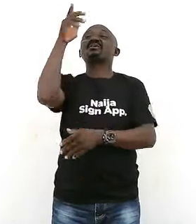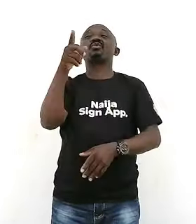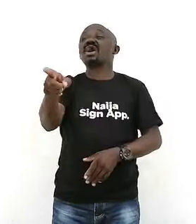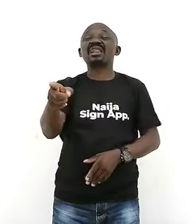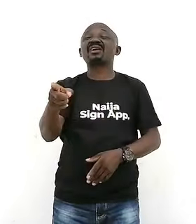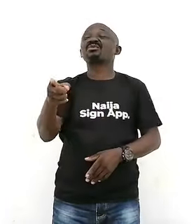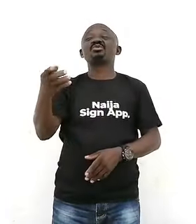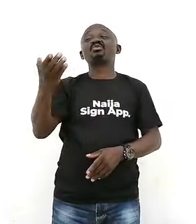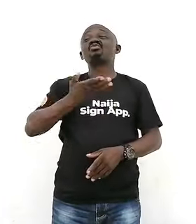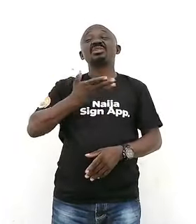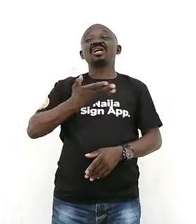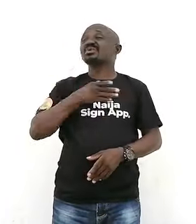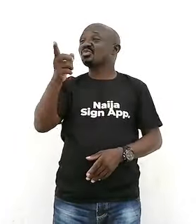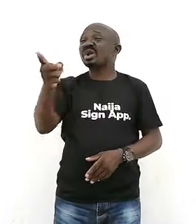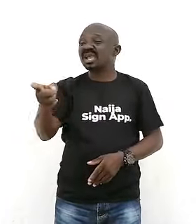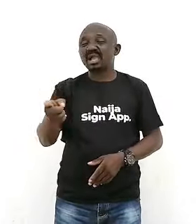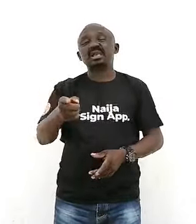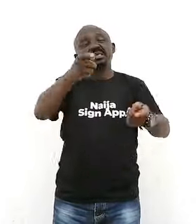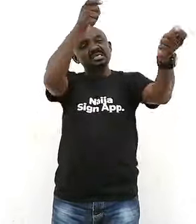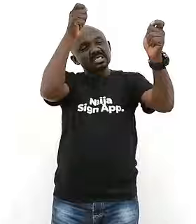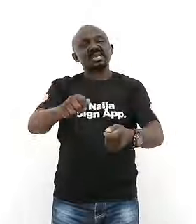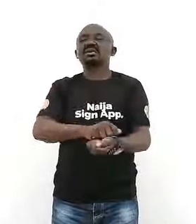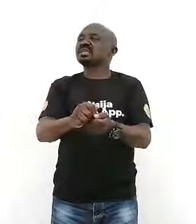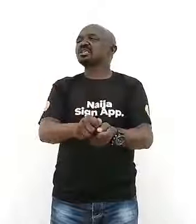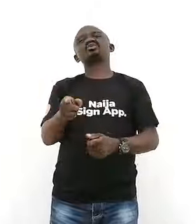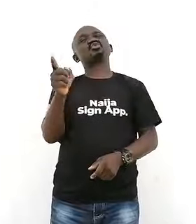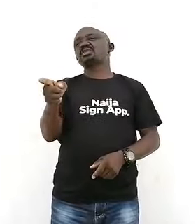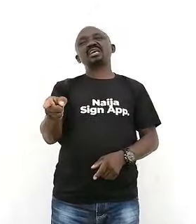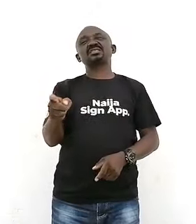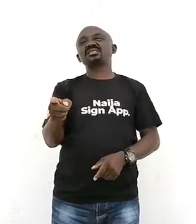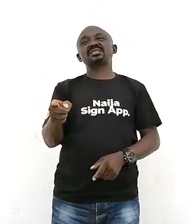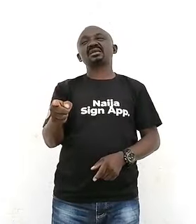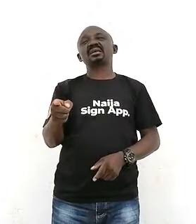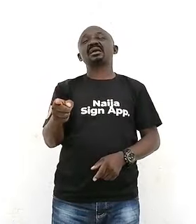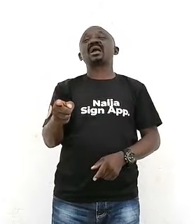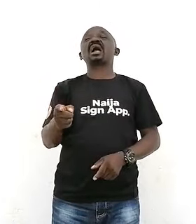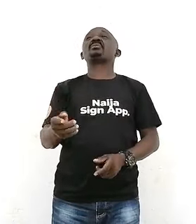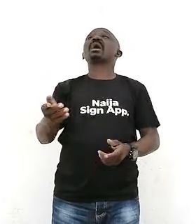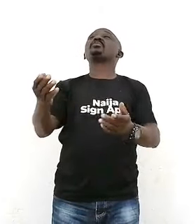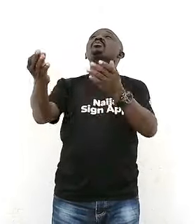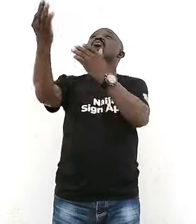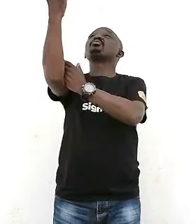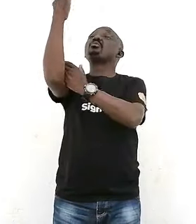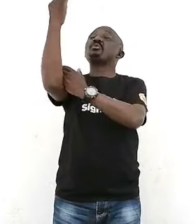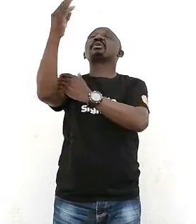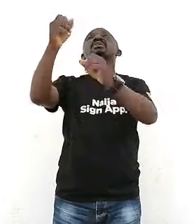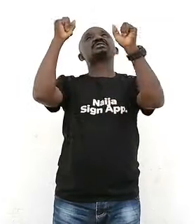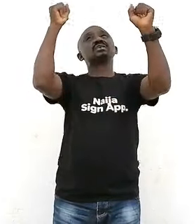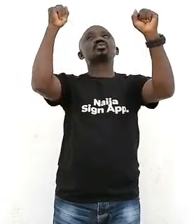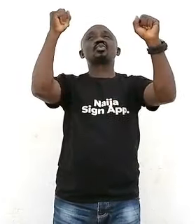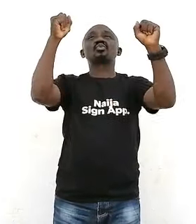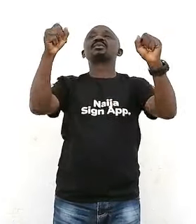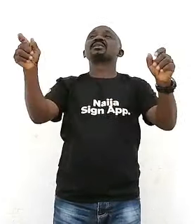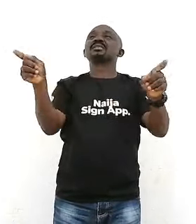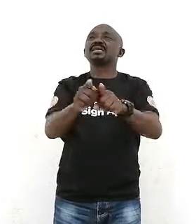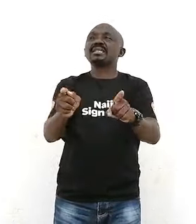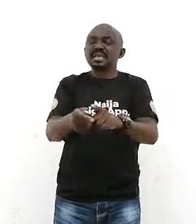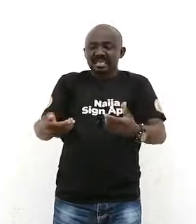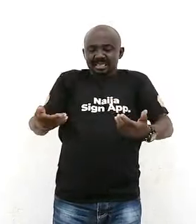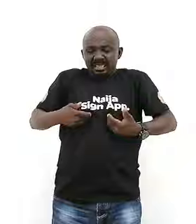Who are they signing to? When after that, immediately after that, there's nothing that seems to represent the policy that